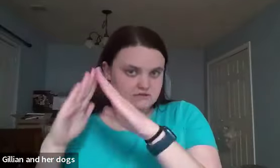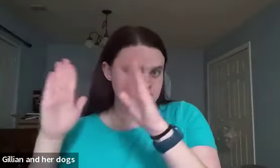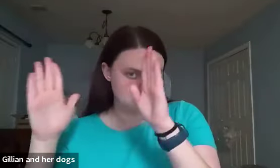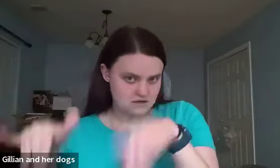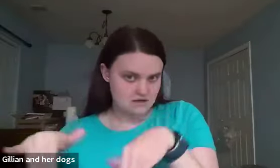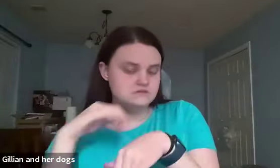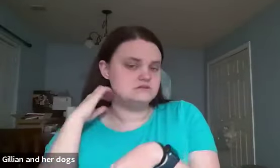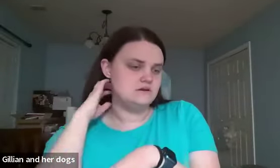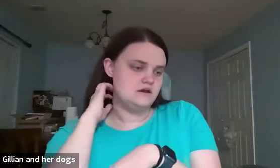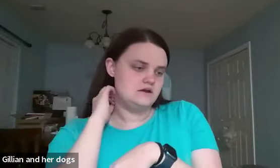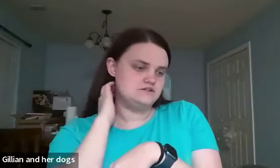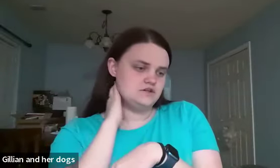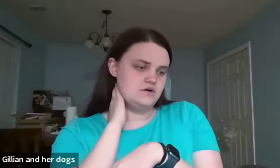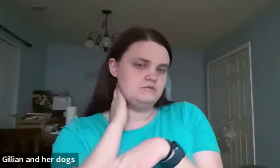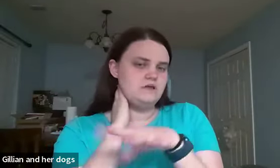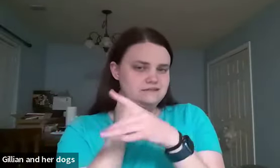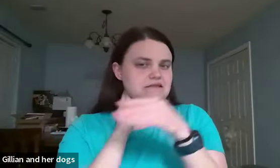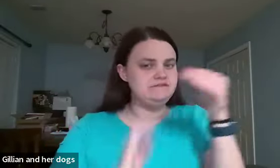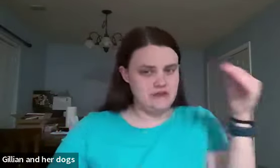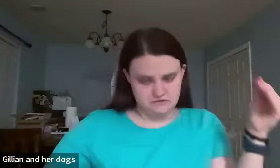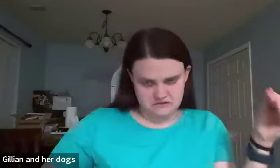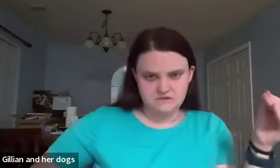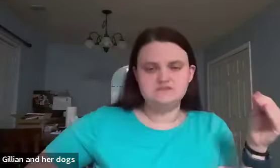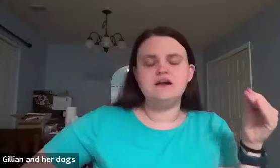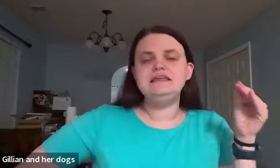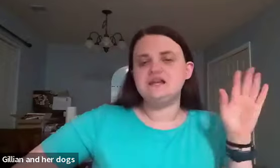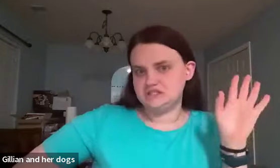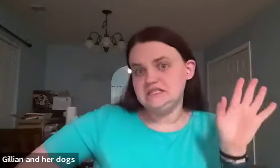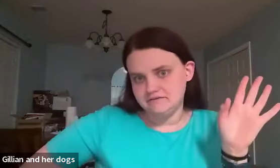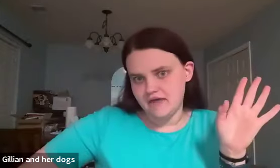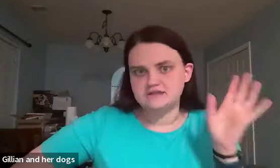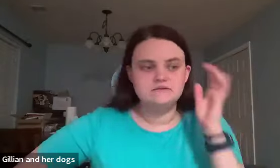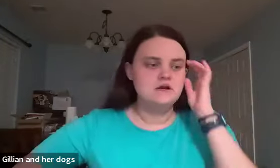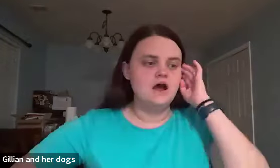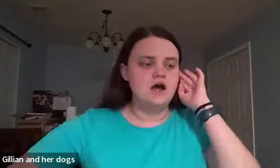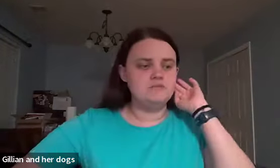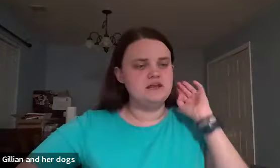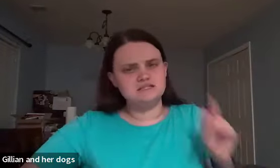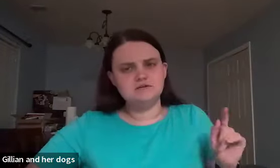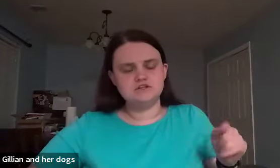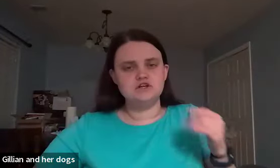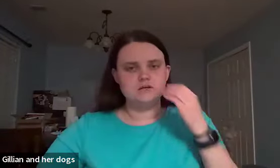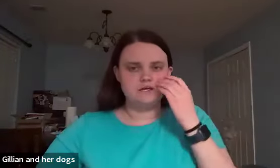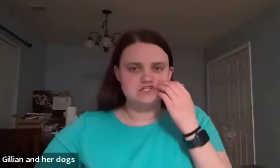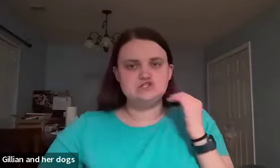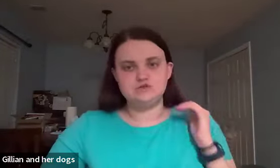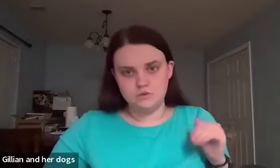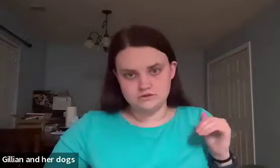house. So let's leave the house now. Let's finally actually leave that. The next thing I was going to talk about is